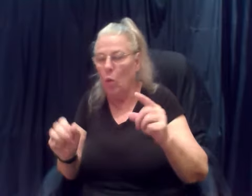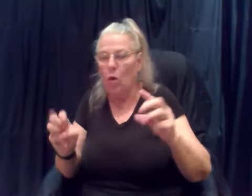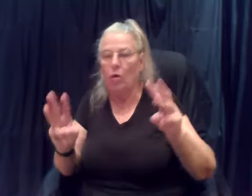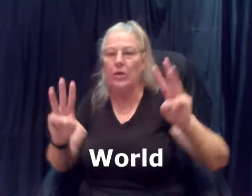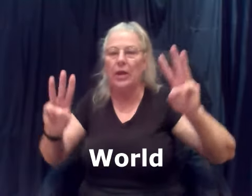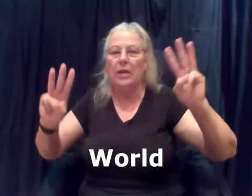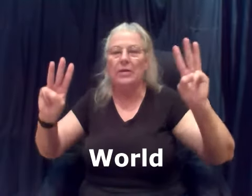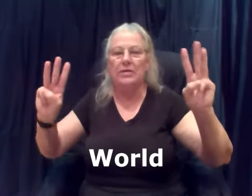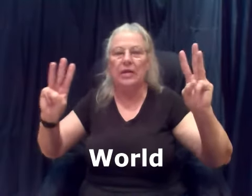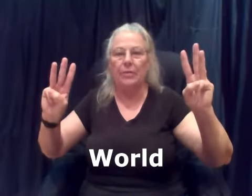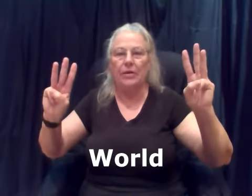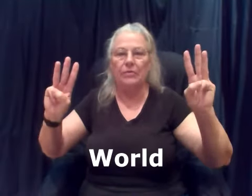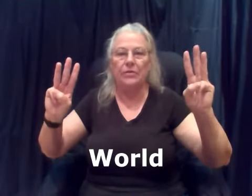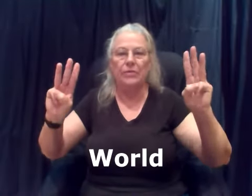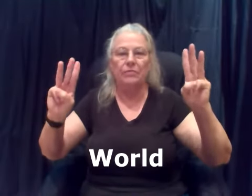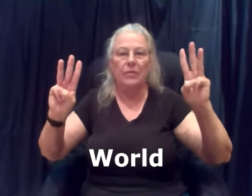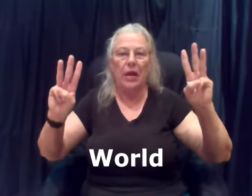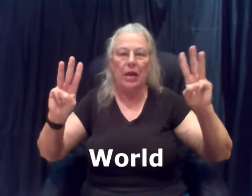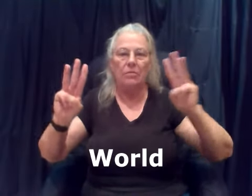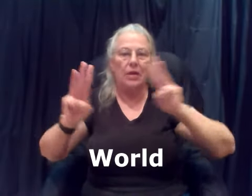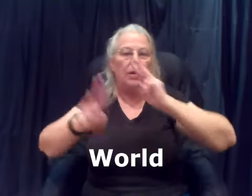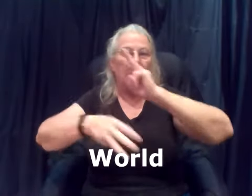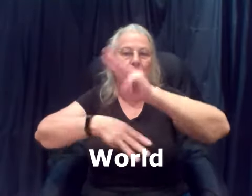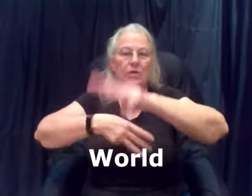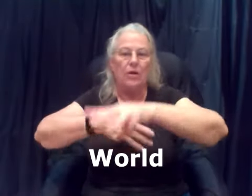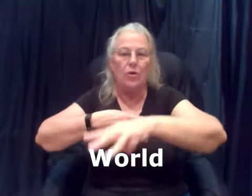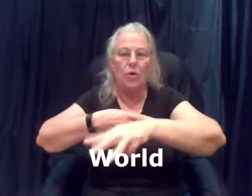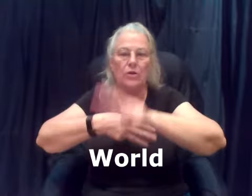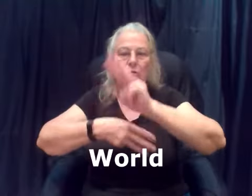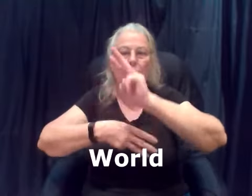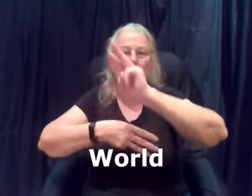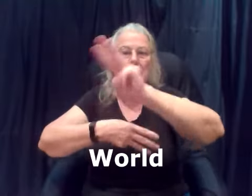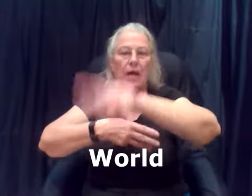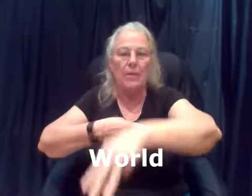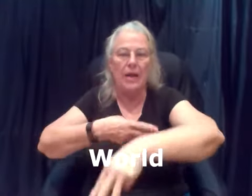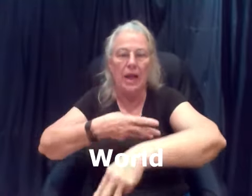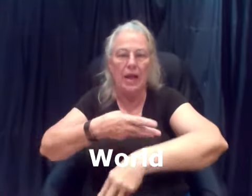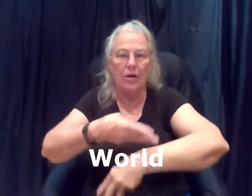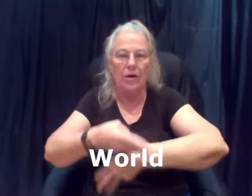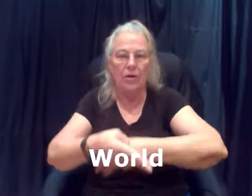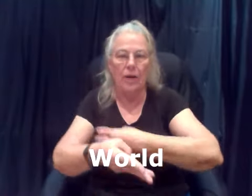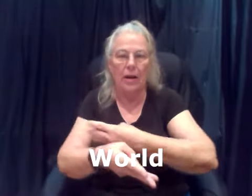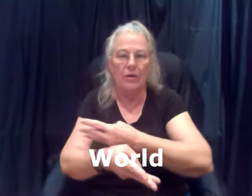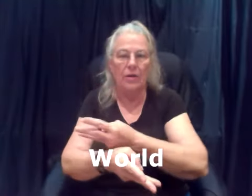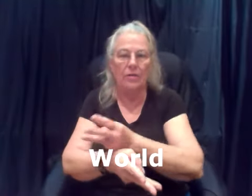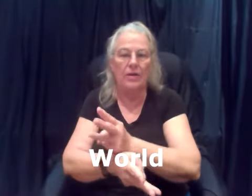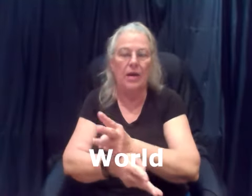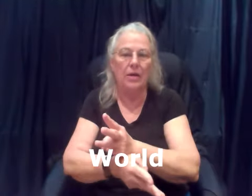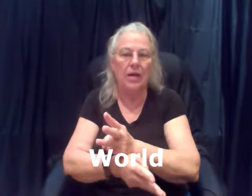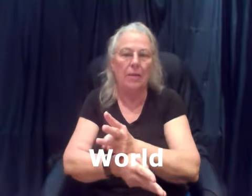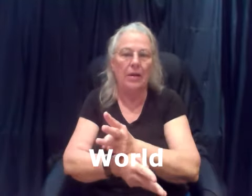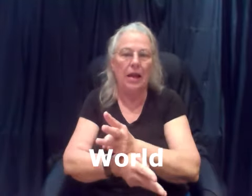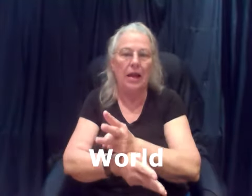World, W's. And there you're going to roll dominant hand around the non-dominant hand and